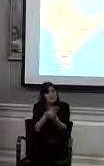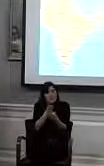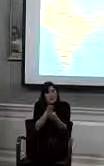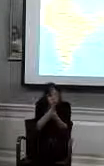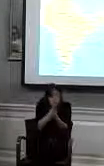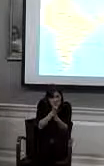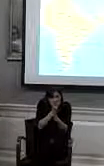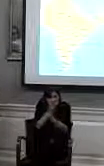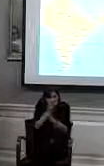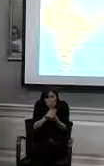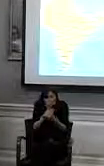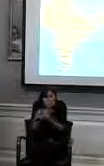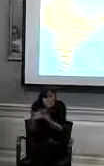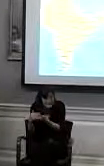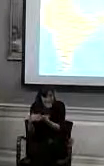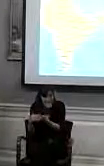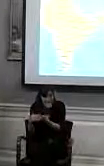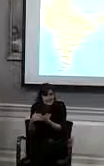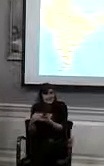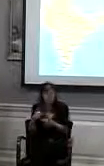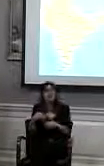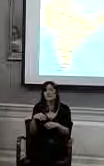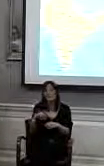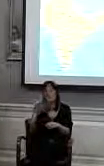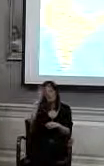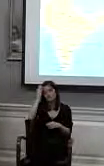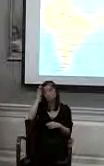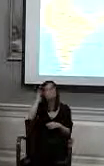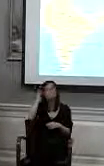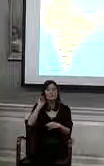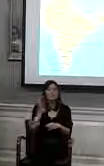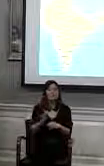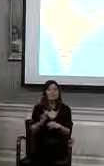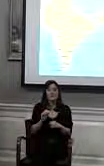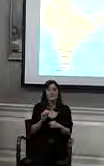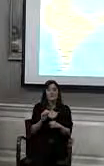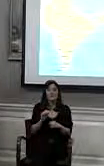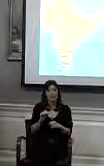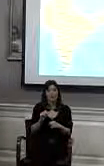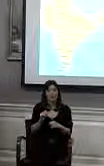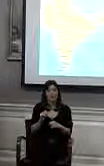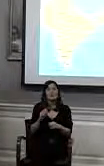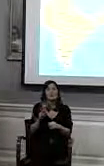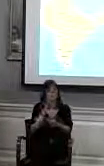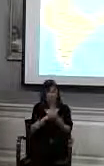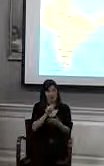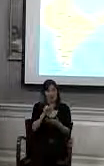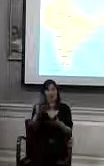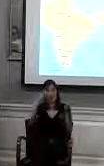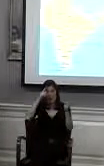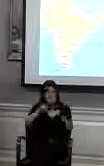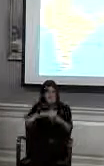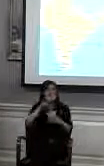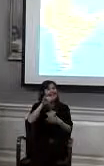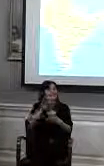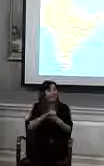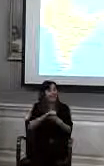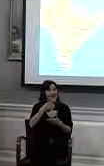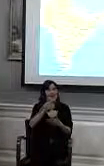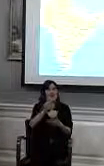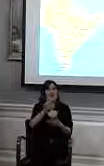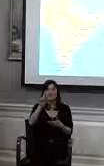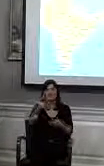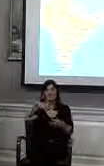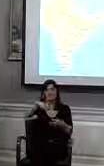most scholars, and Felisa has been instrumental in advancing a literature on human rights education, agree that human rights education must include both